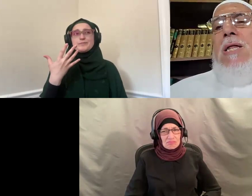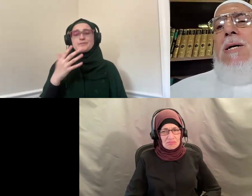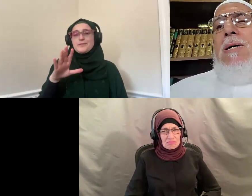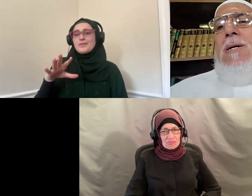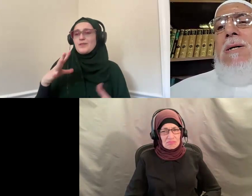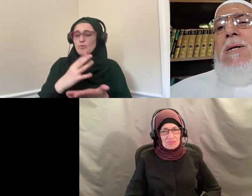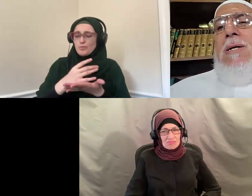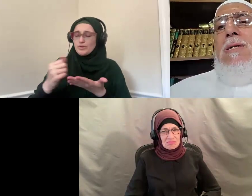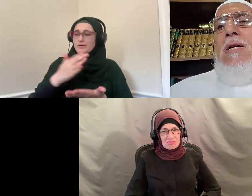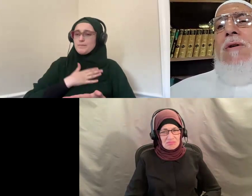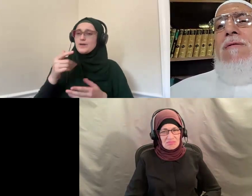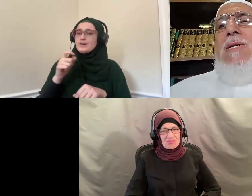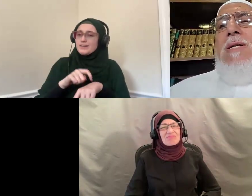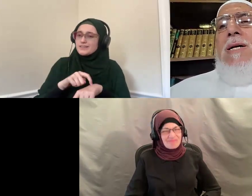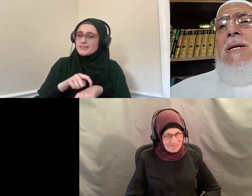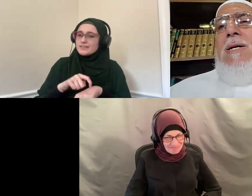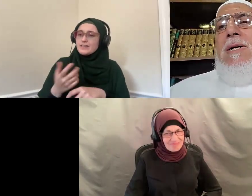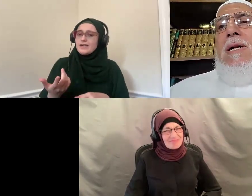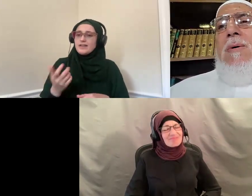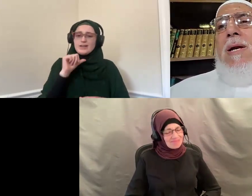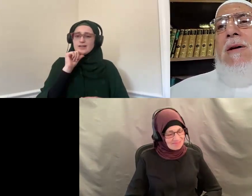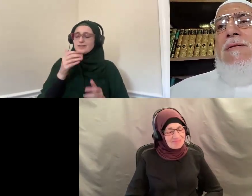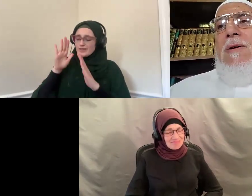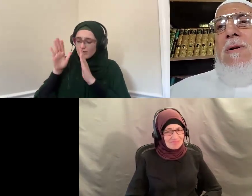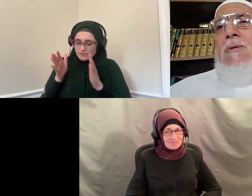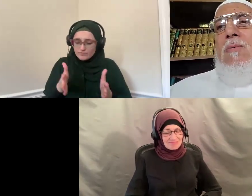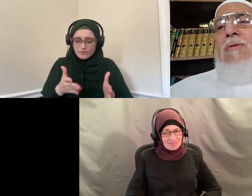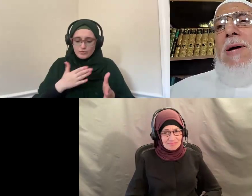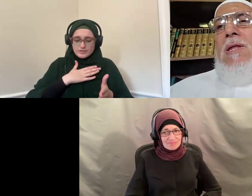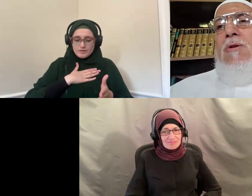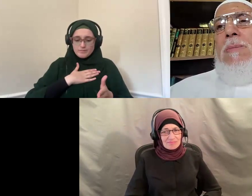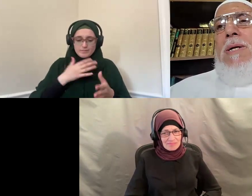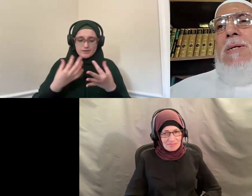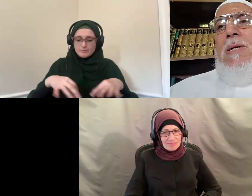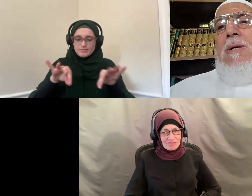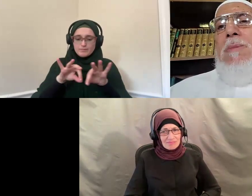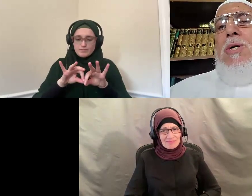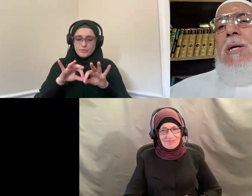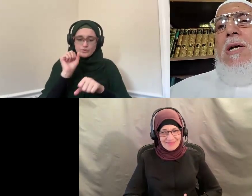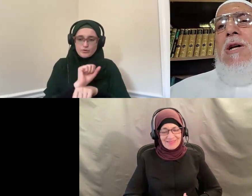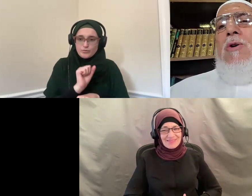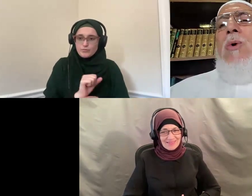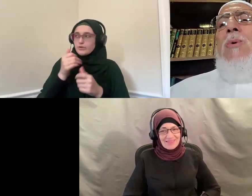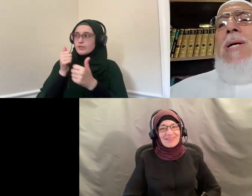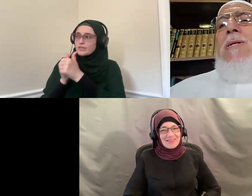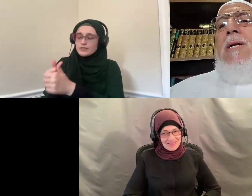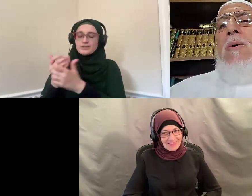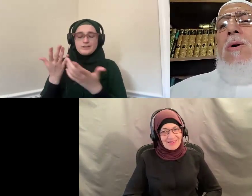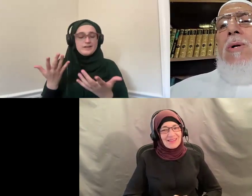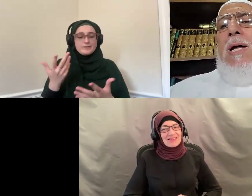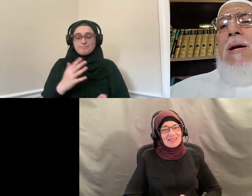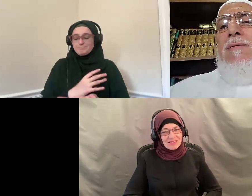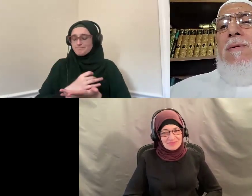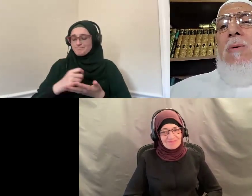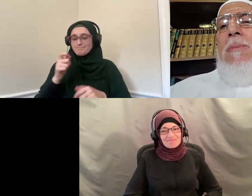gained nothing. And instead of investing in our life with faith and obedience and submission, we wasted